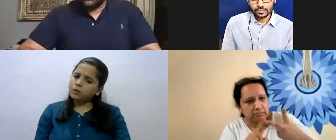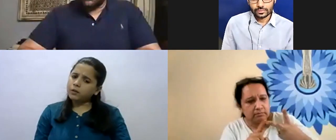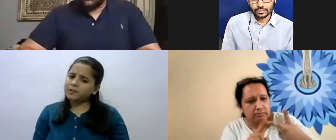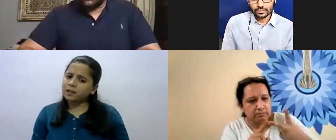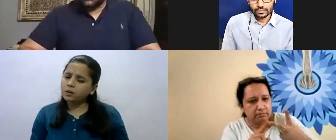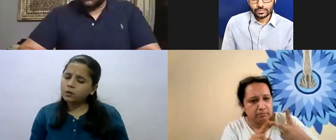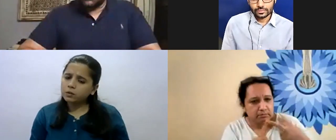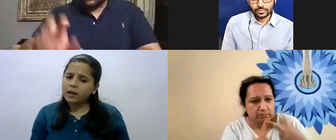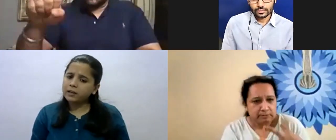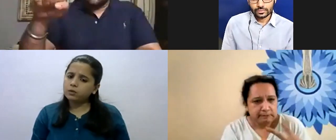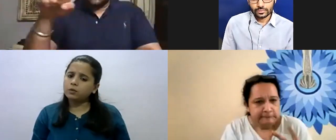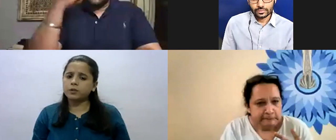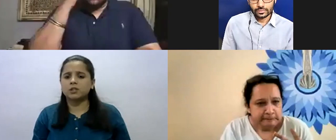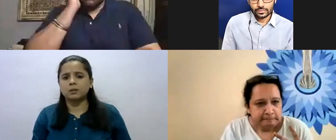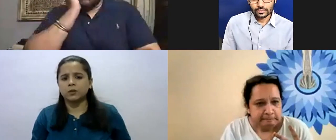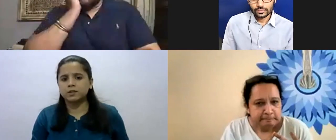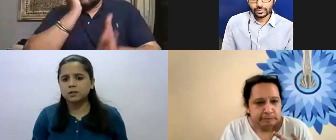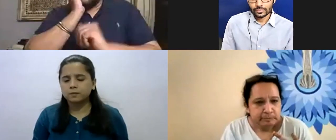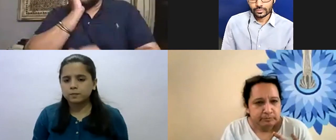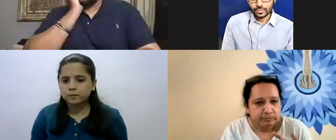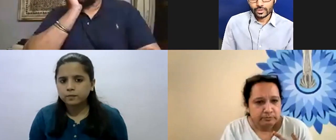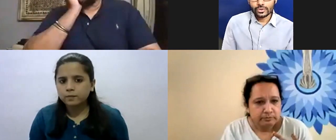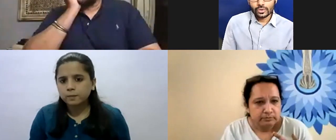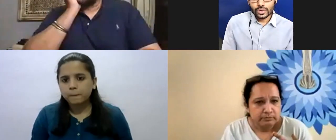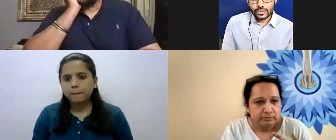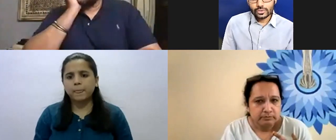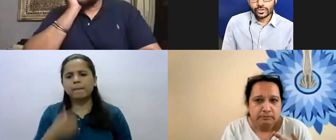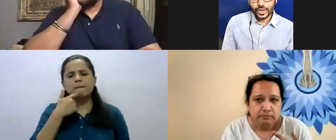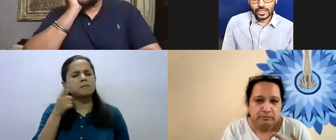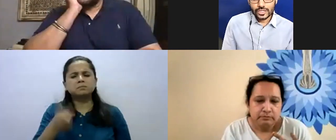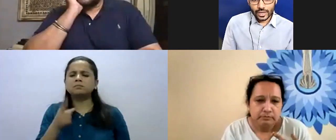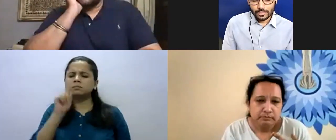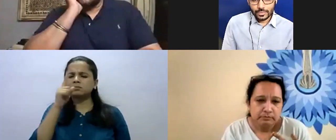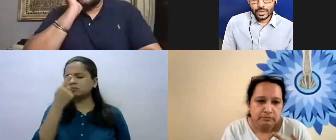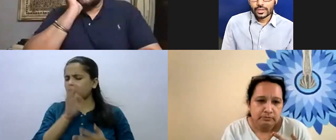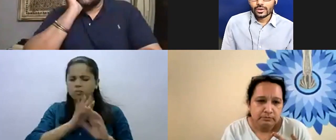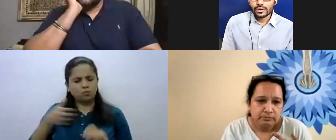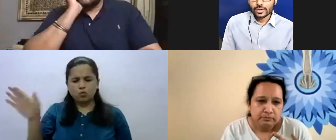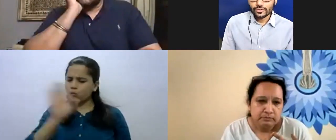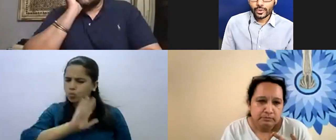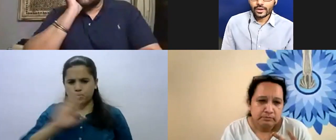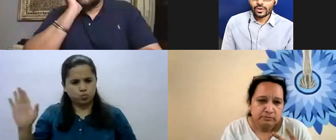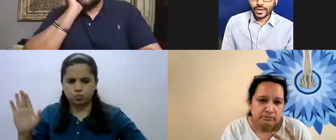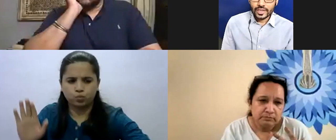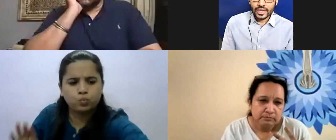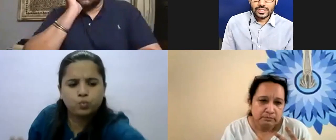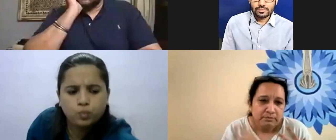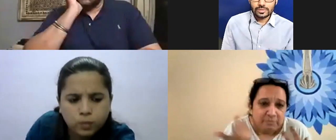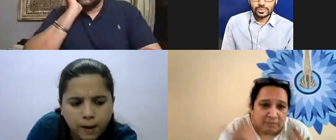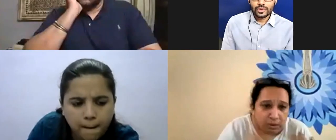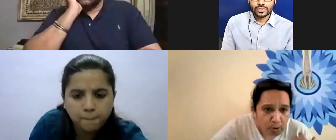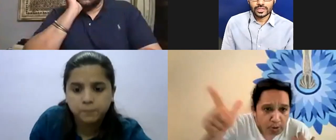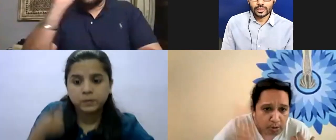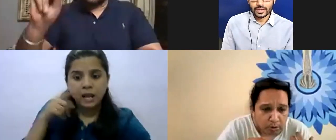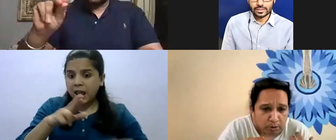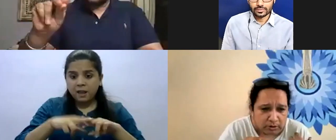I can go for the second dose or I need to go for the checkup first. You don't need to go for any checkup. If you are not having any symptoms,